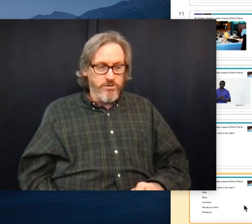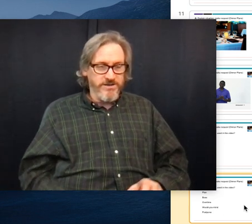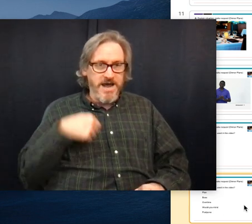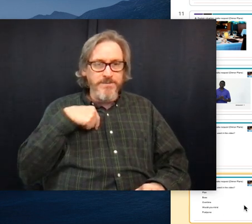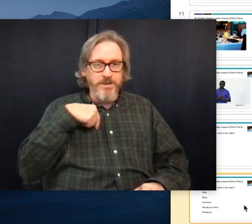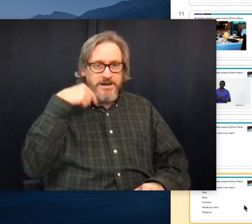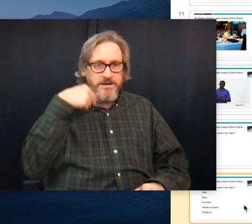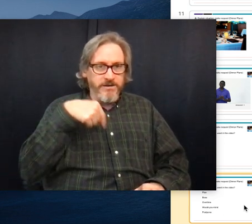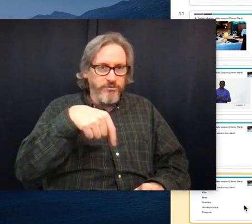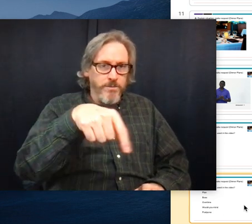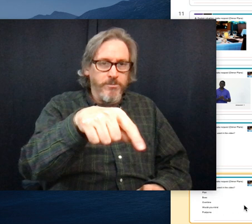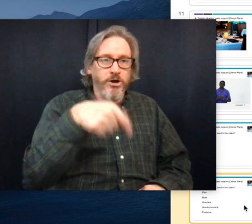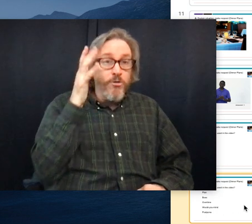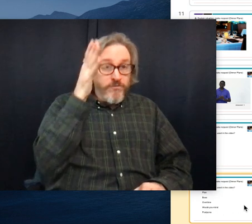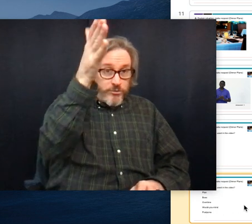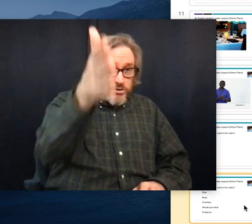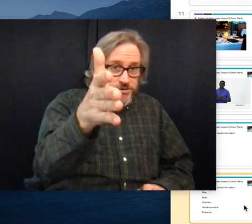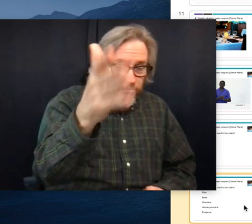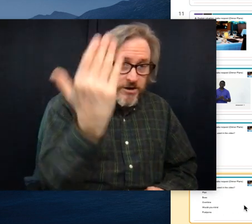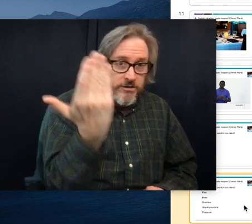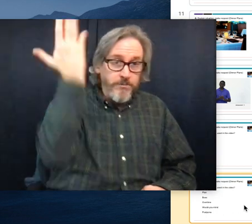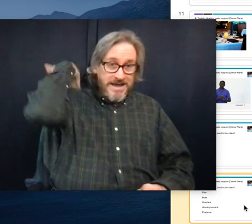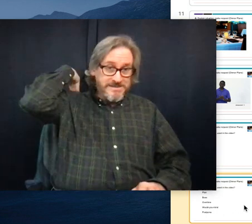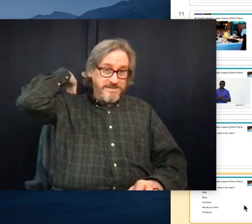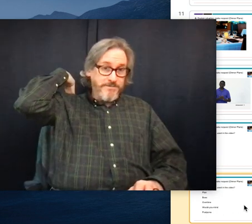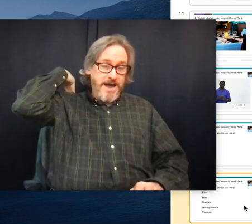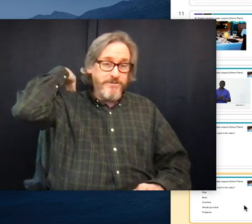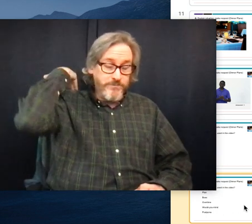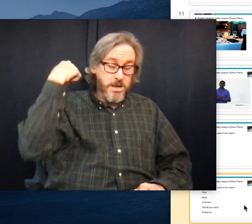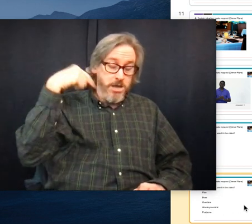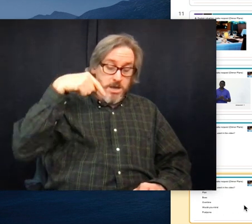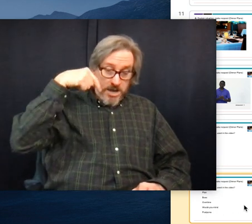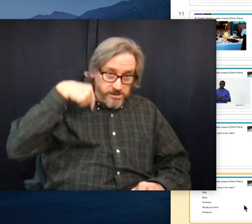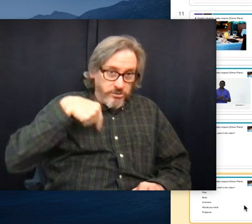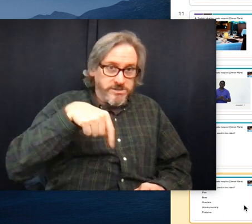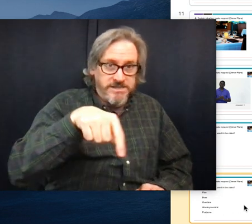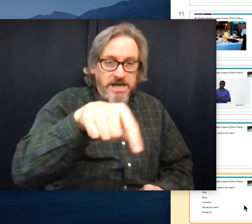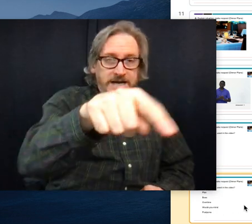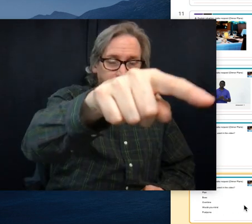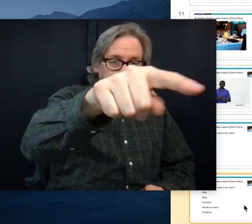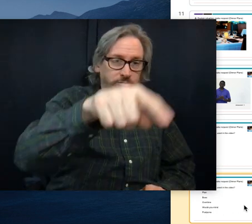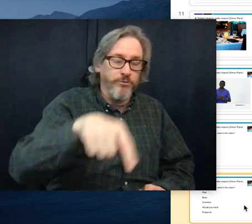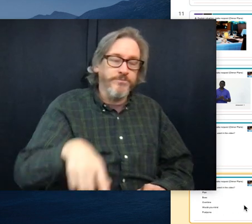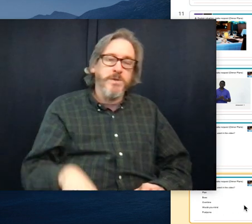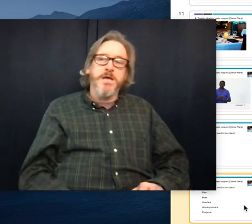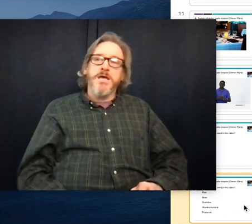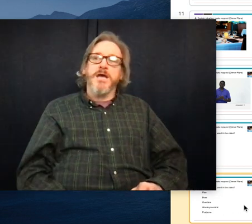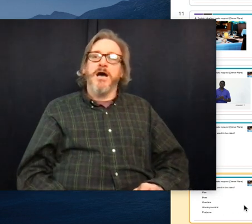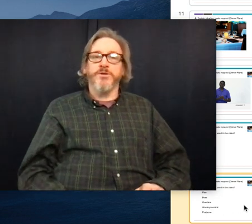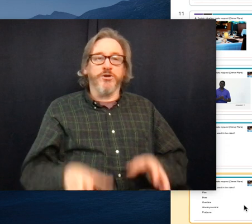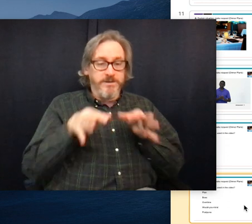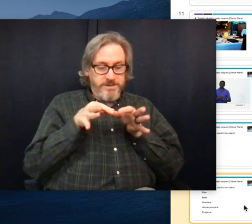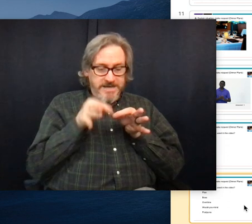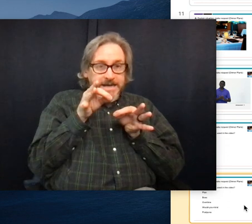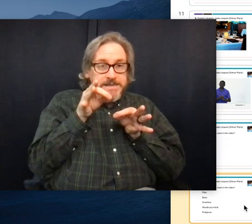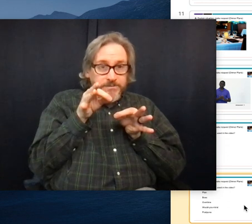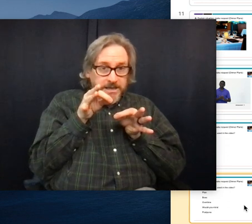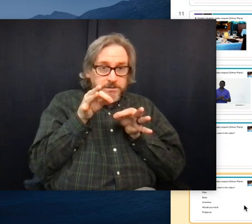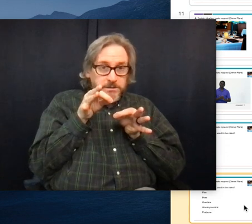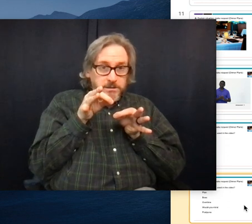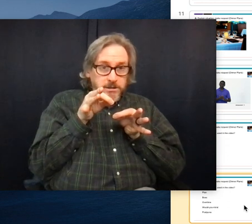So the timeline, if you remember, future's in front, past is in back. And so there's this line coming through. You're going to